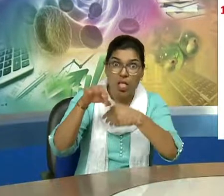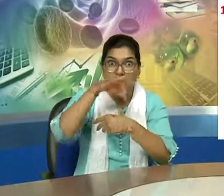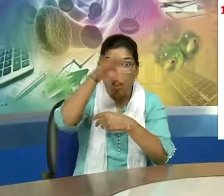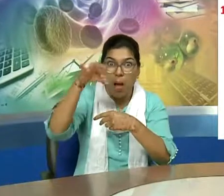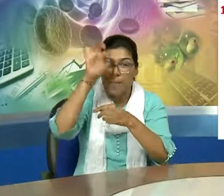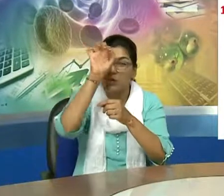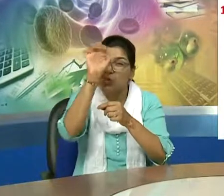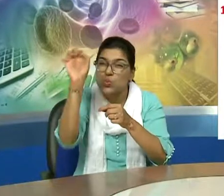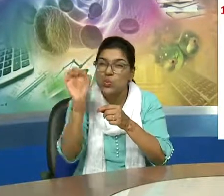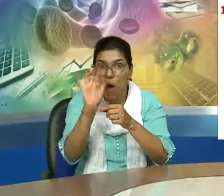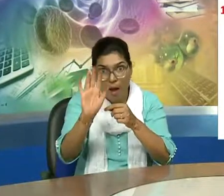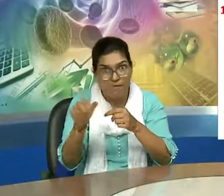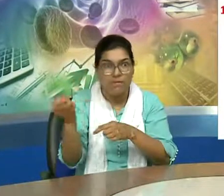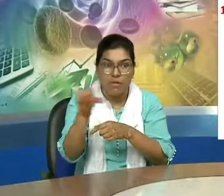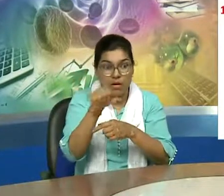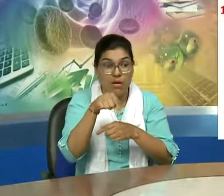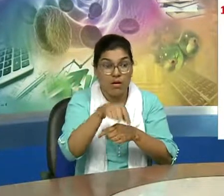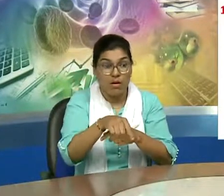it becomes infertile.